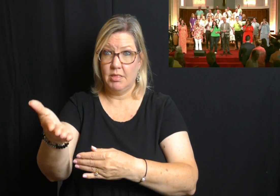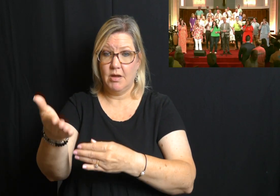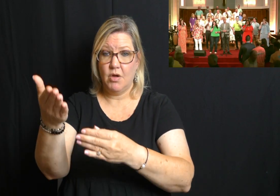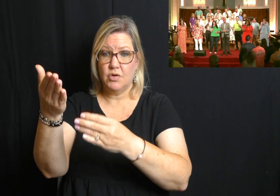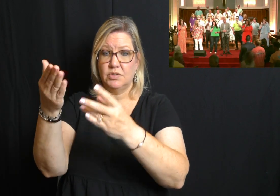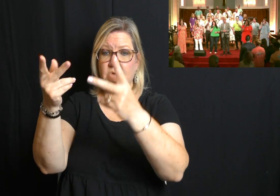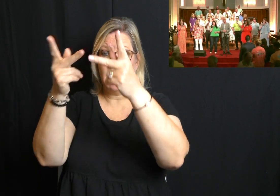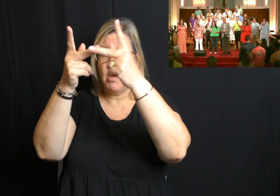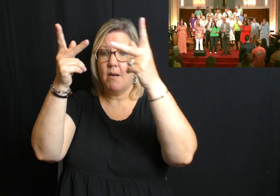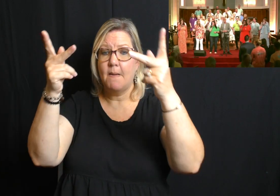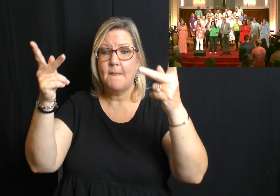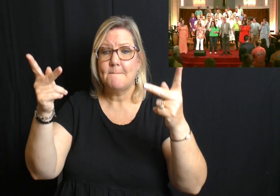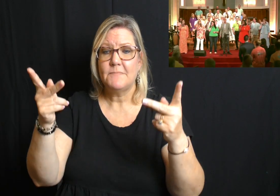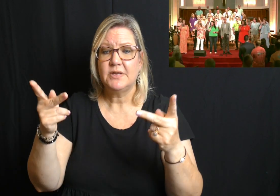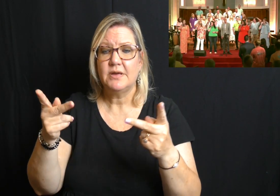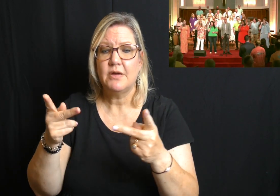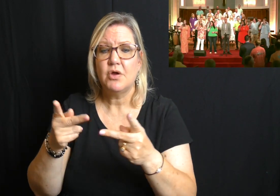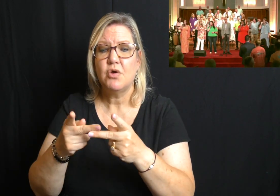place.